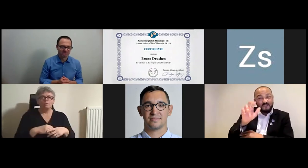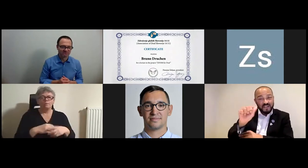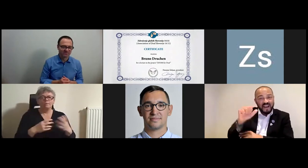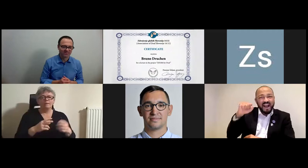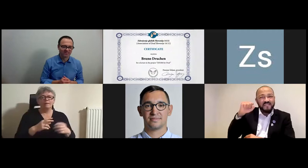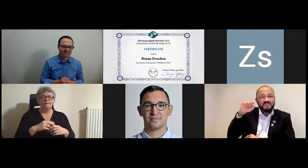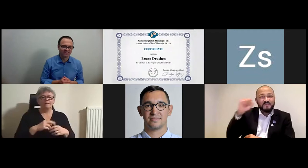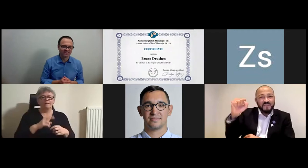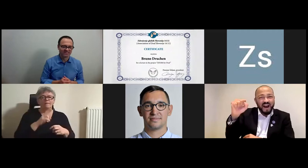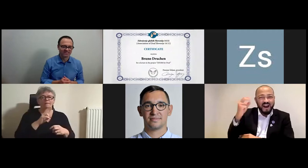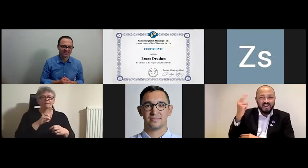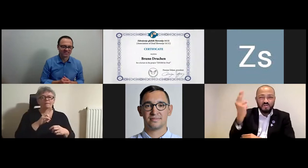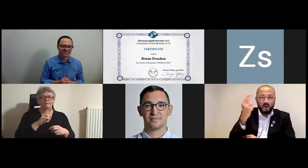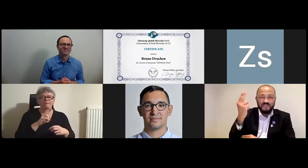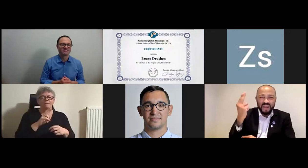must say,